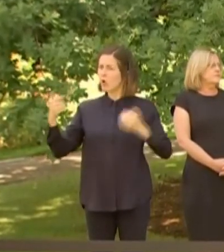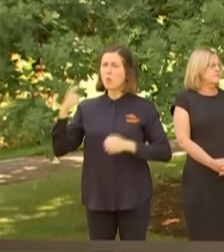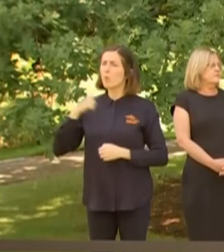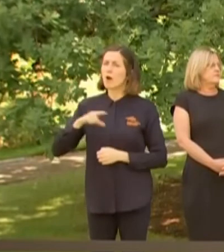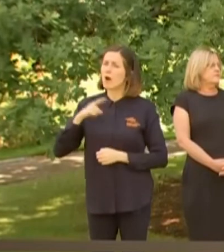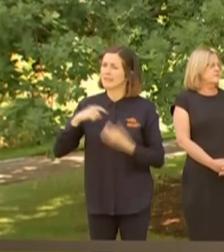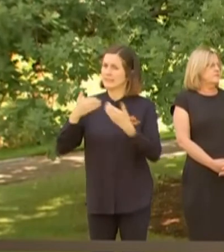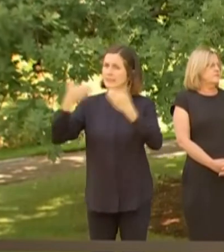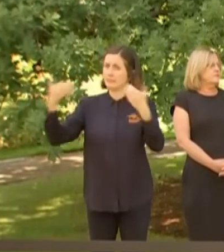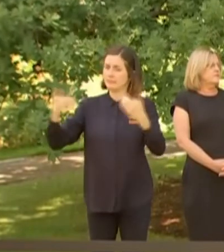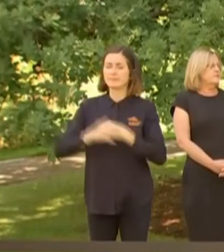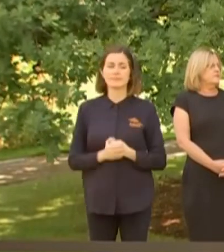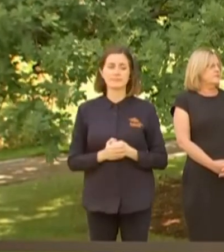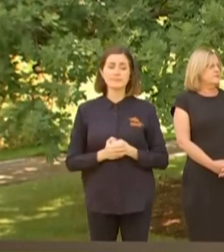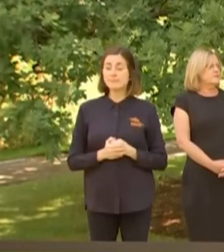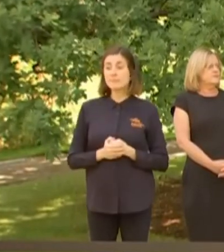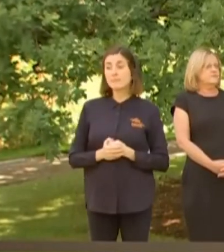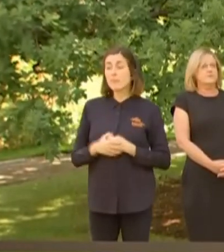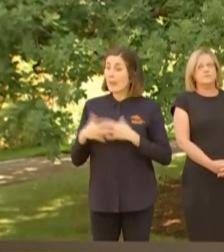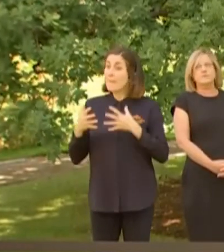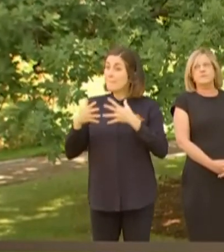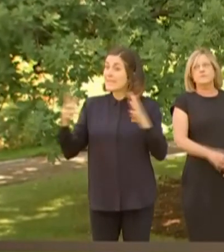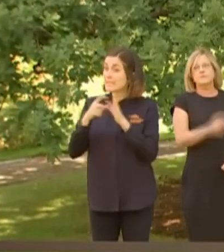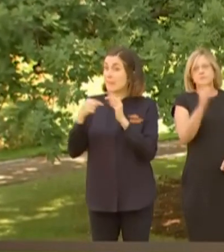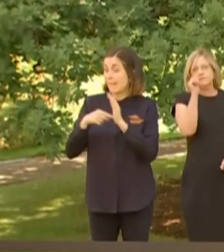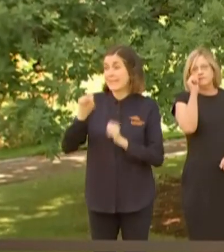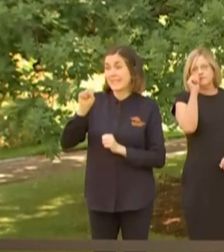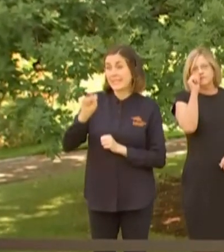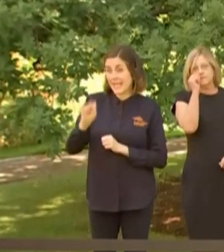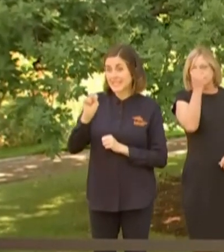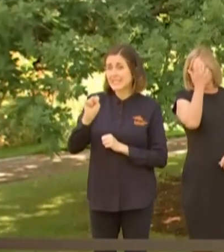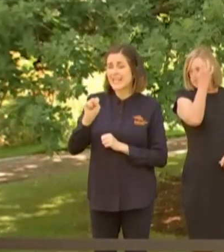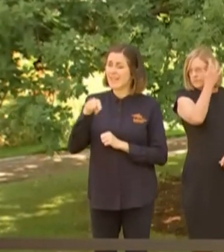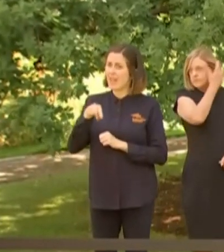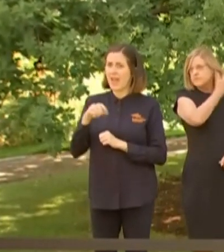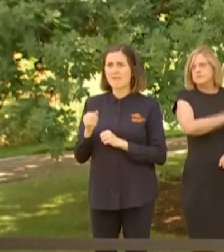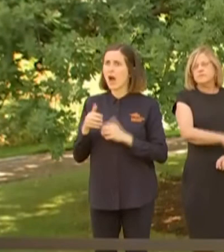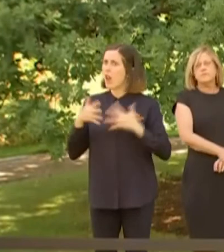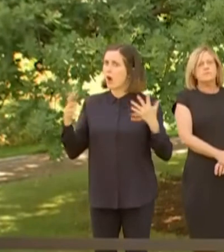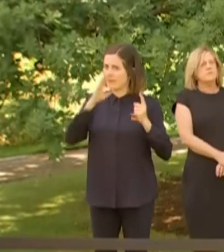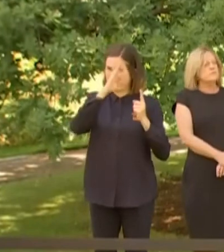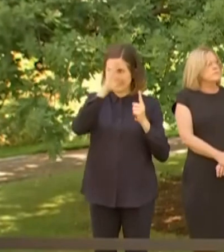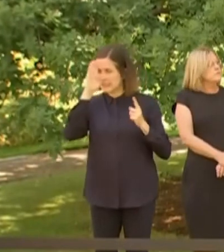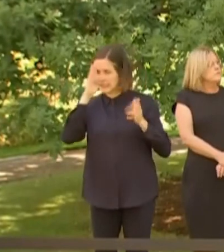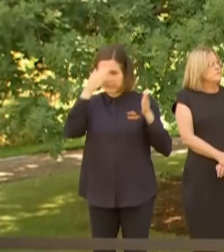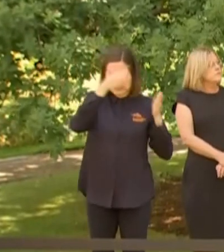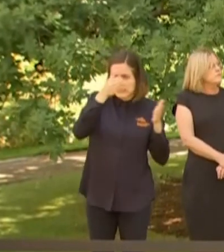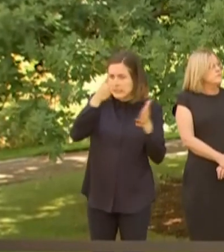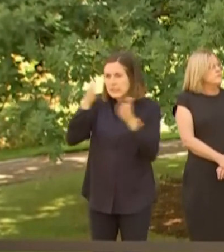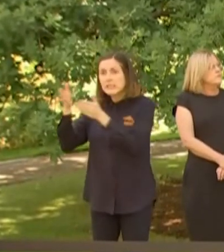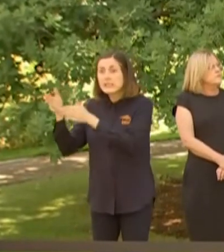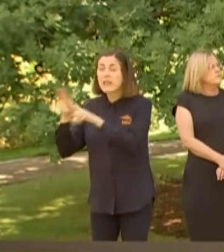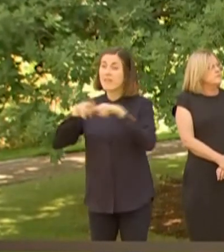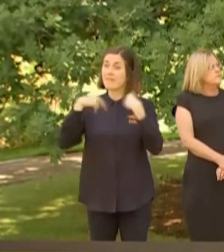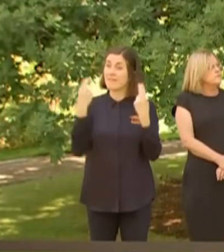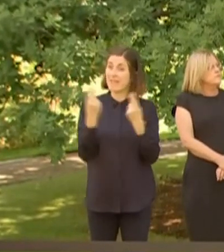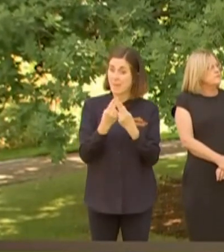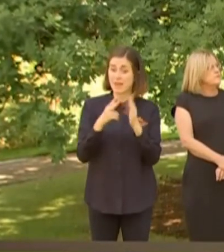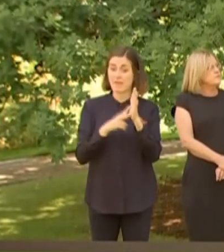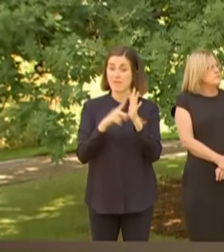Well, it is certainly very big, but it's got a very big reform agenda, and it does sort of fit into two different parts. So you've got family violence, you've